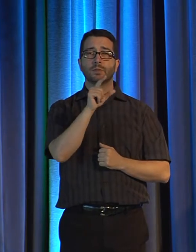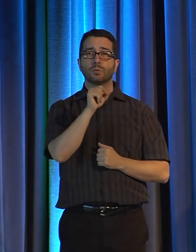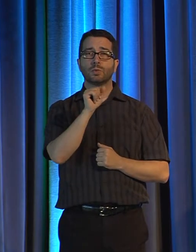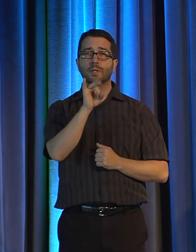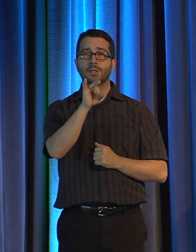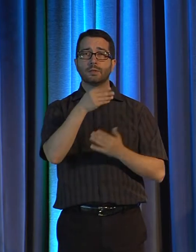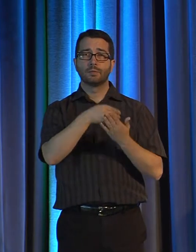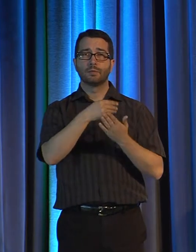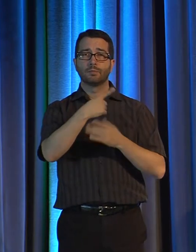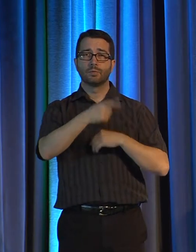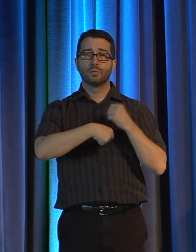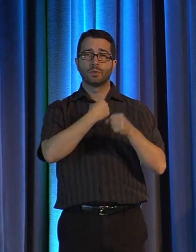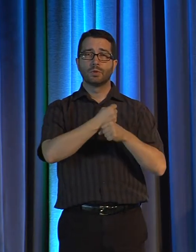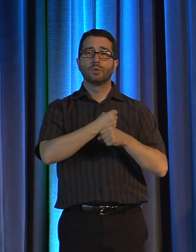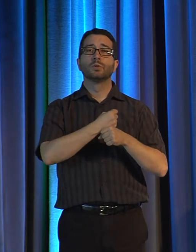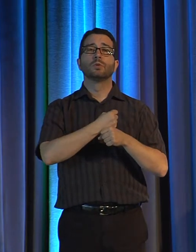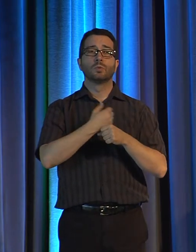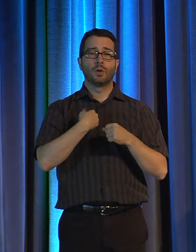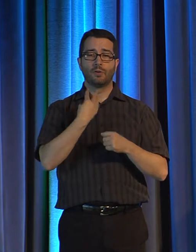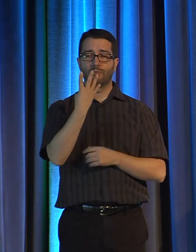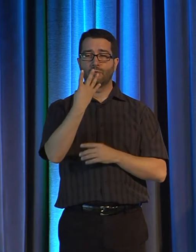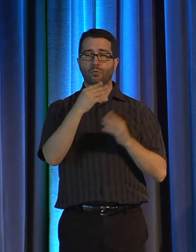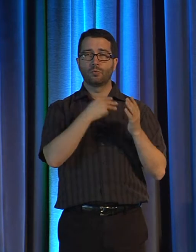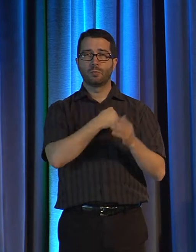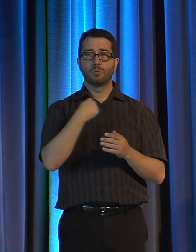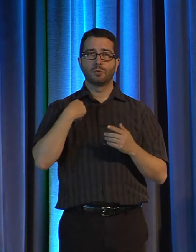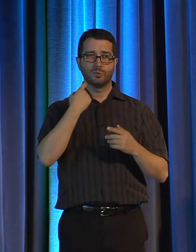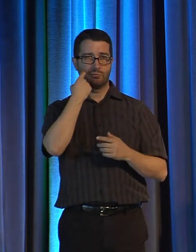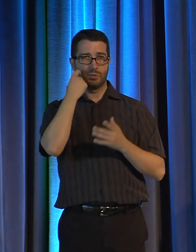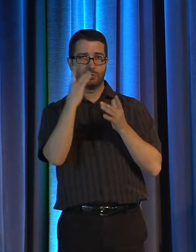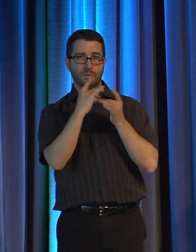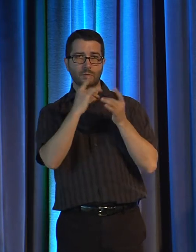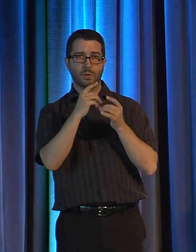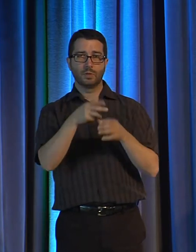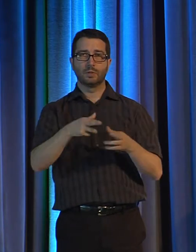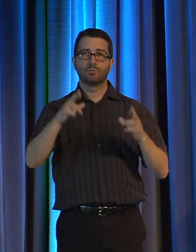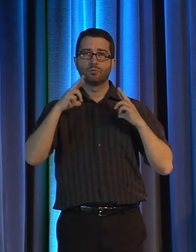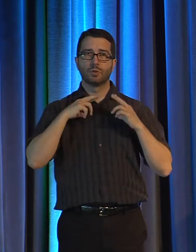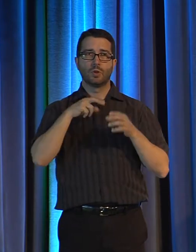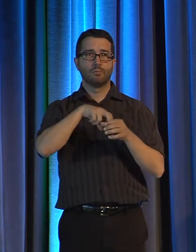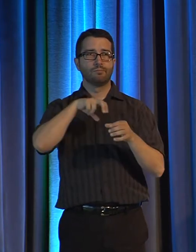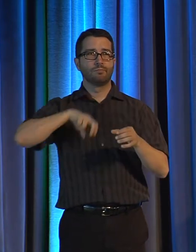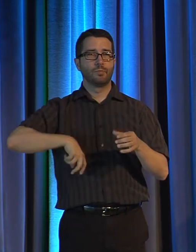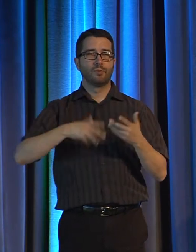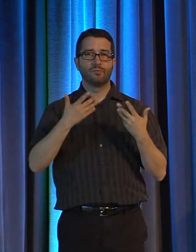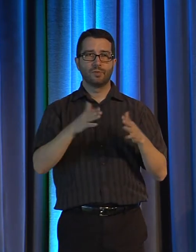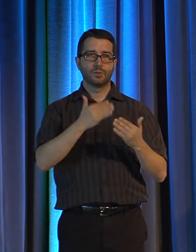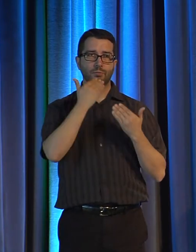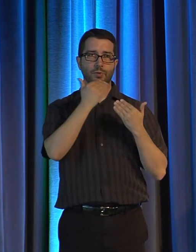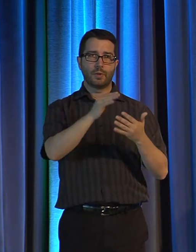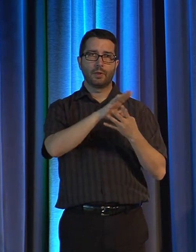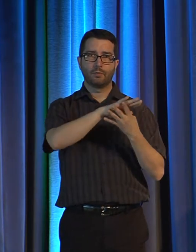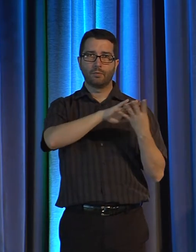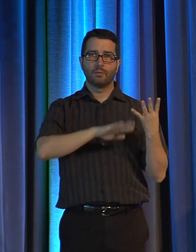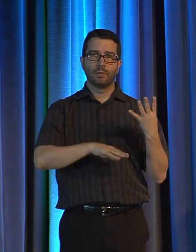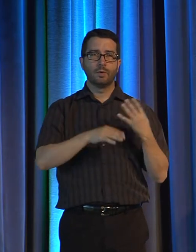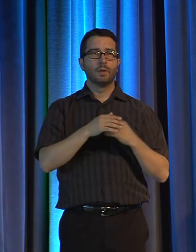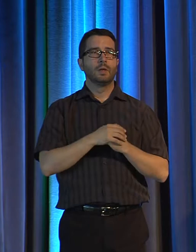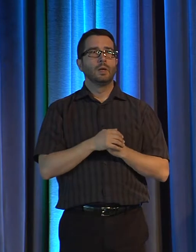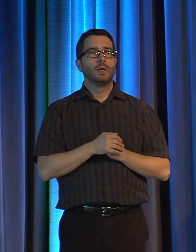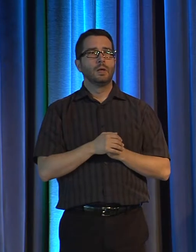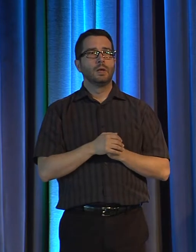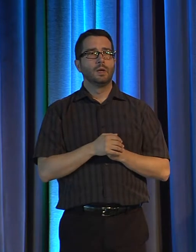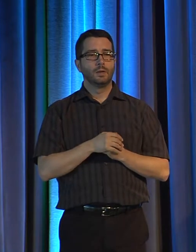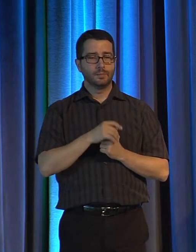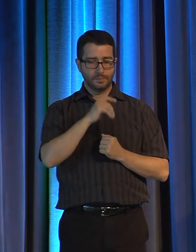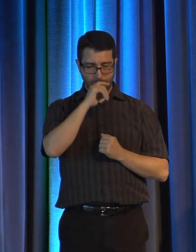we had four members, as was mentioned earlier, retire from the board, and we're very grateful to them: David Dow, Anna Stewart, John Young, and